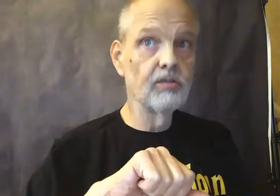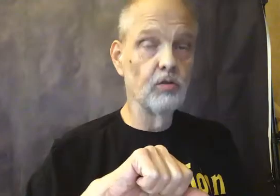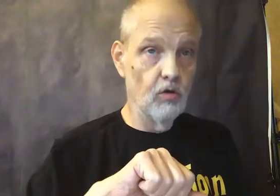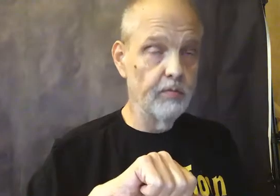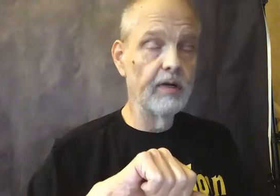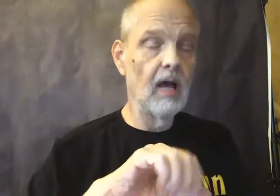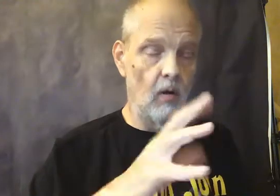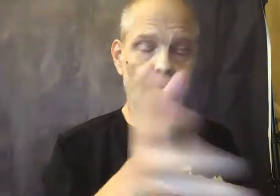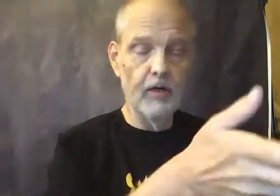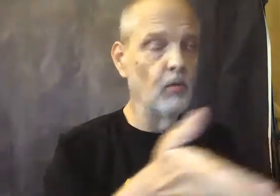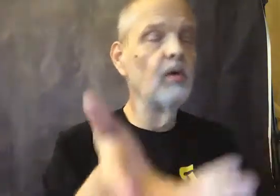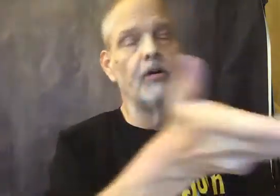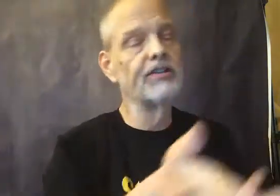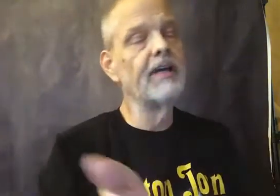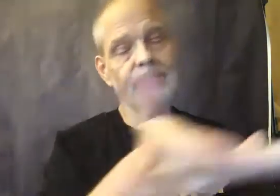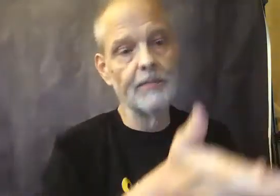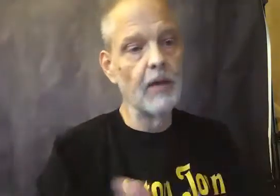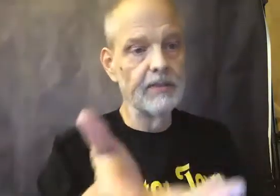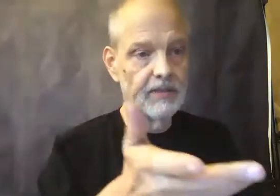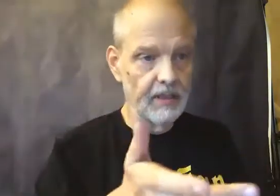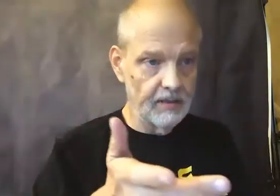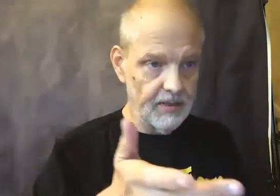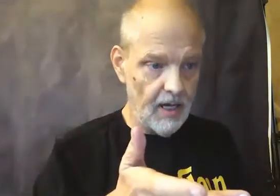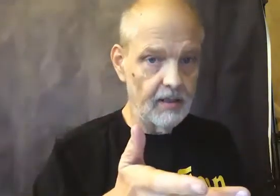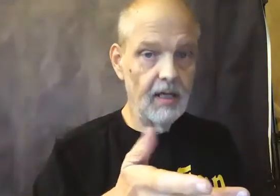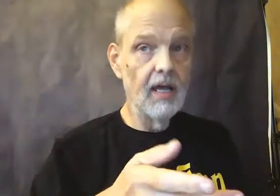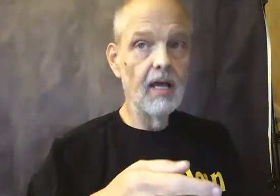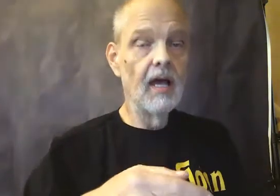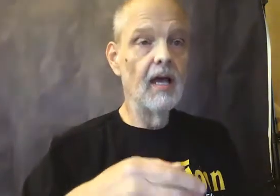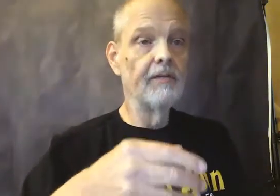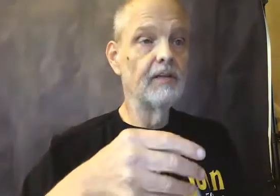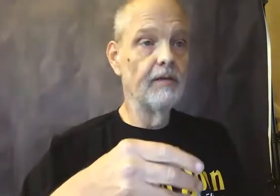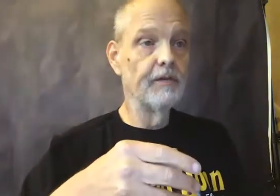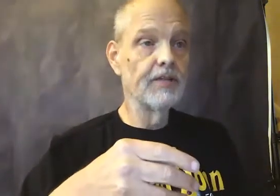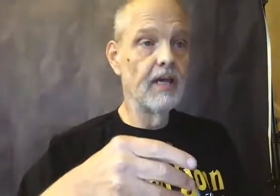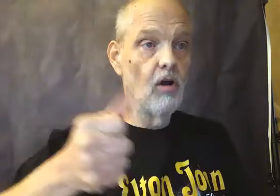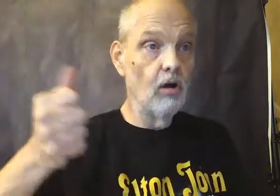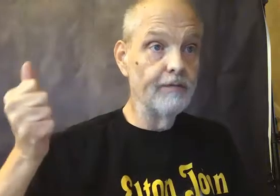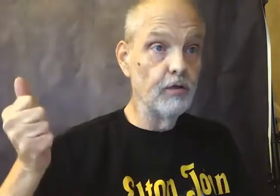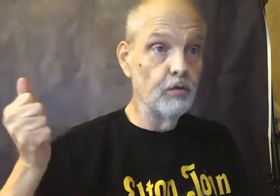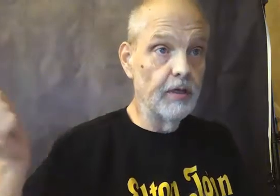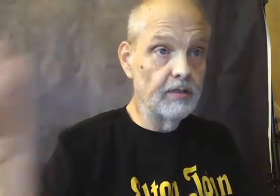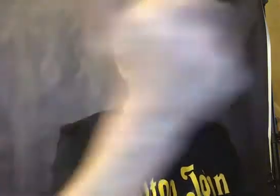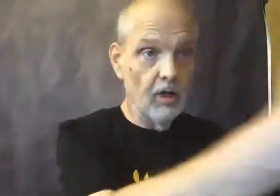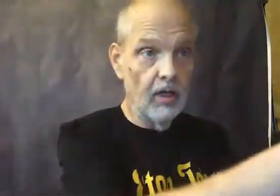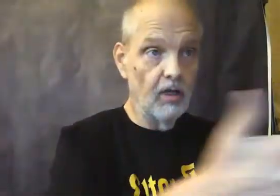to incorporate however you're setting something up in sign. If you're saying all of you,